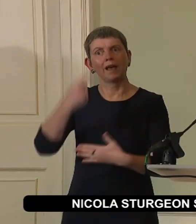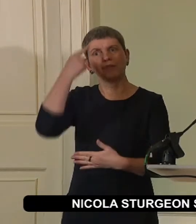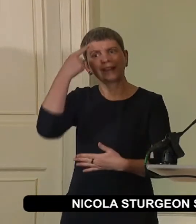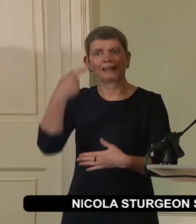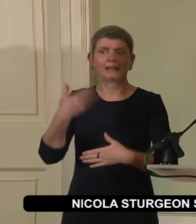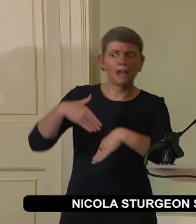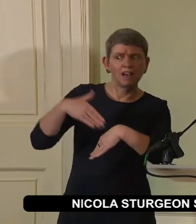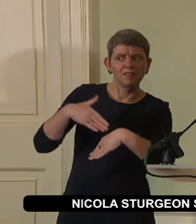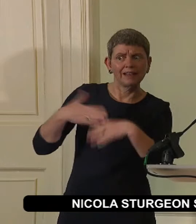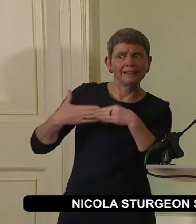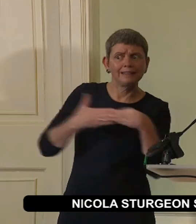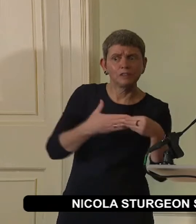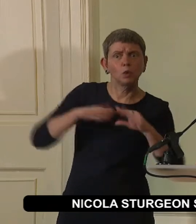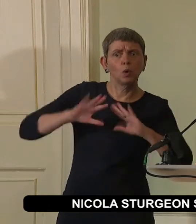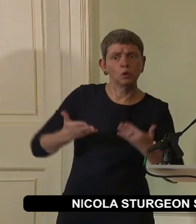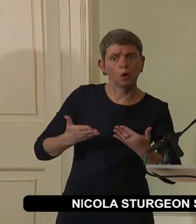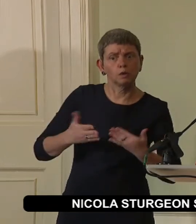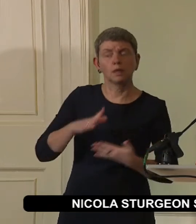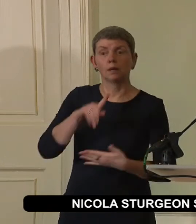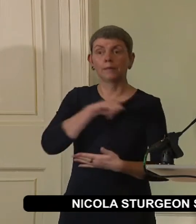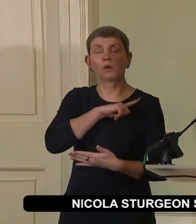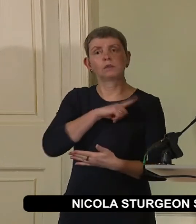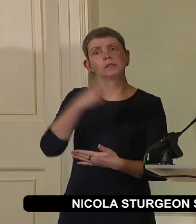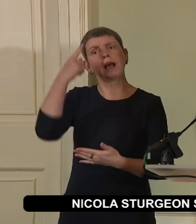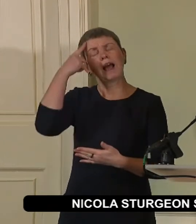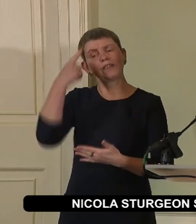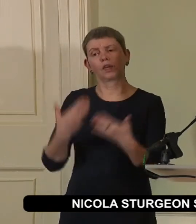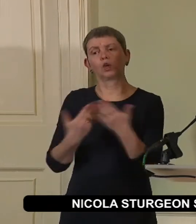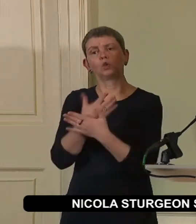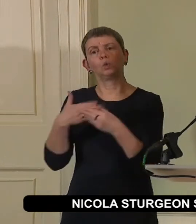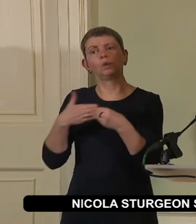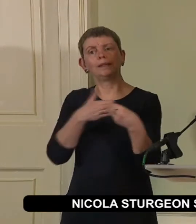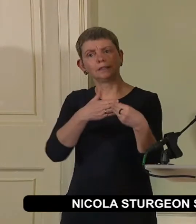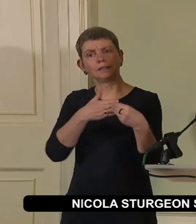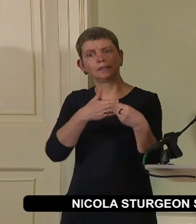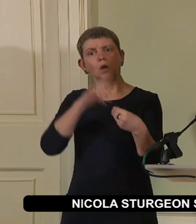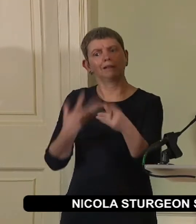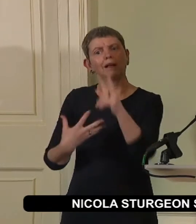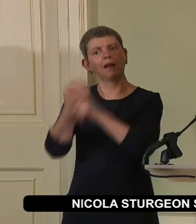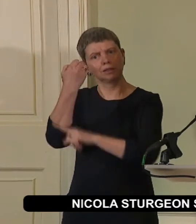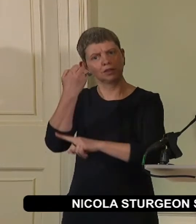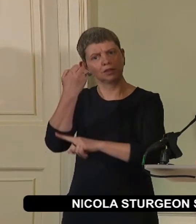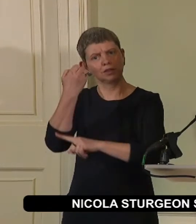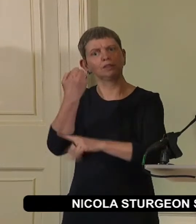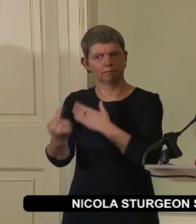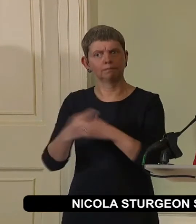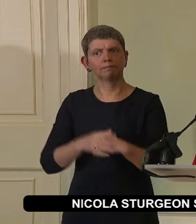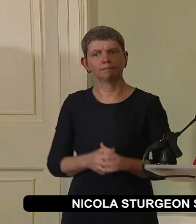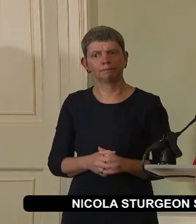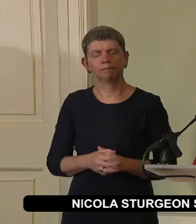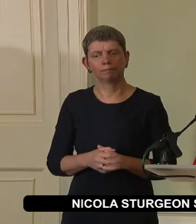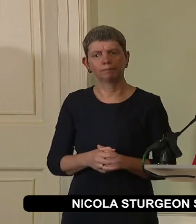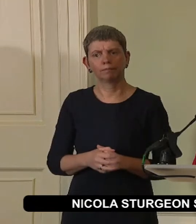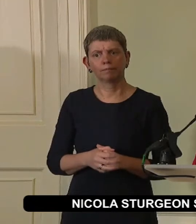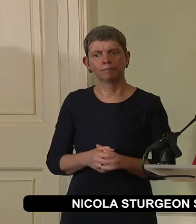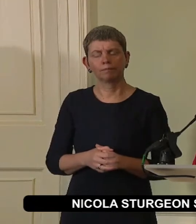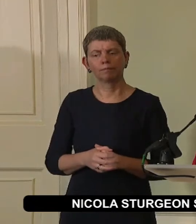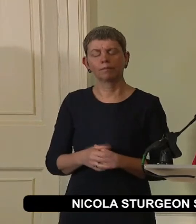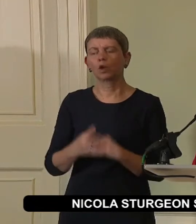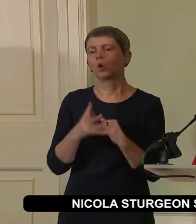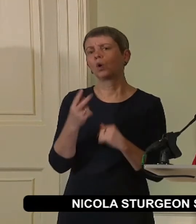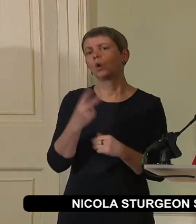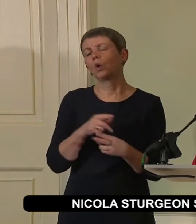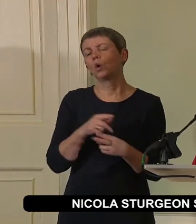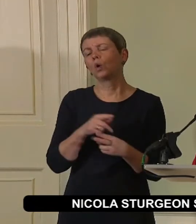knowledge that a new leader will steer us, I believe, successfully on that path. Now, there are two further reflections